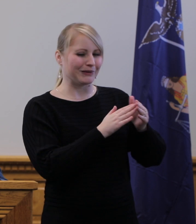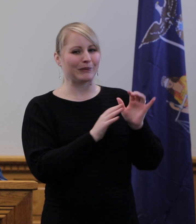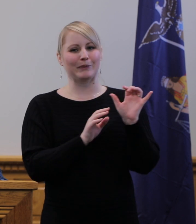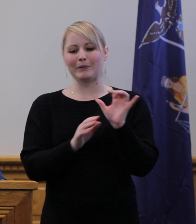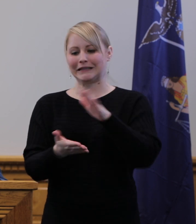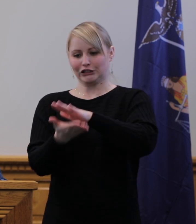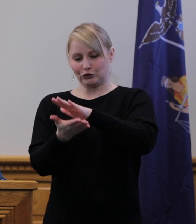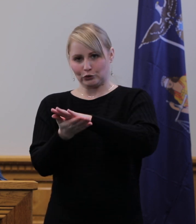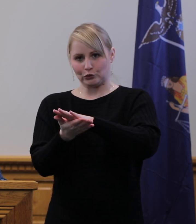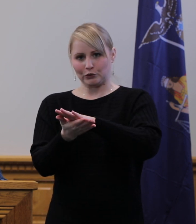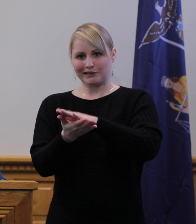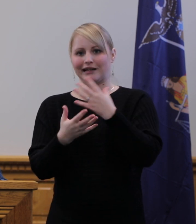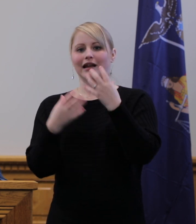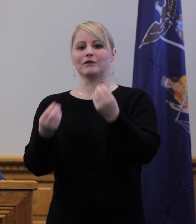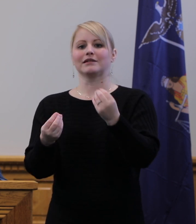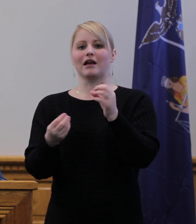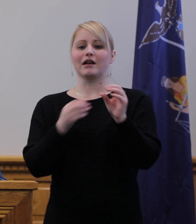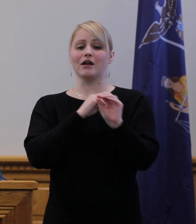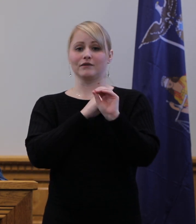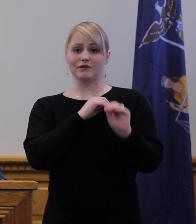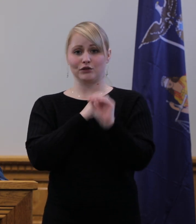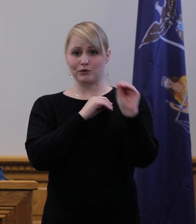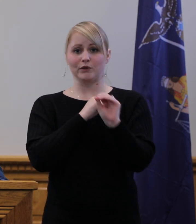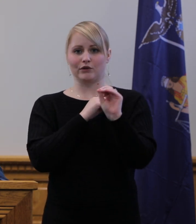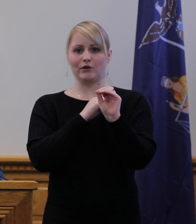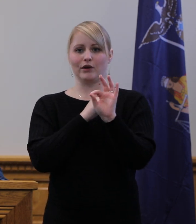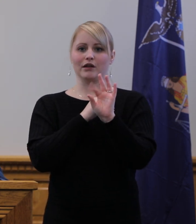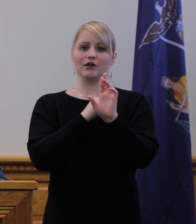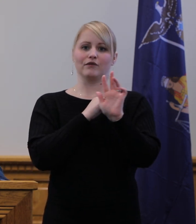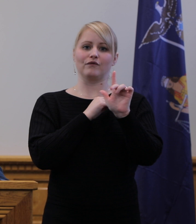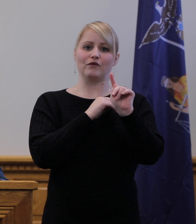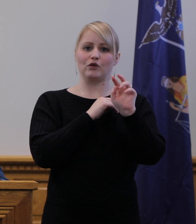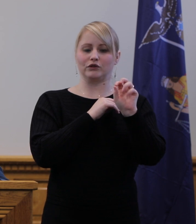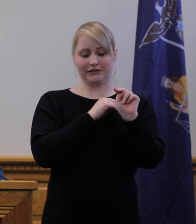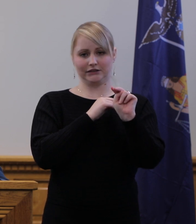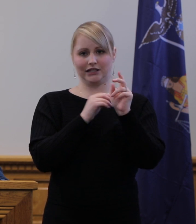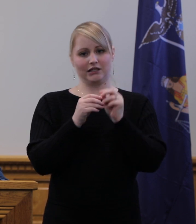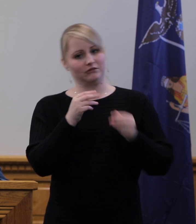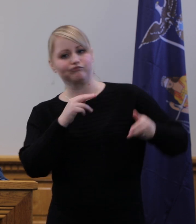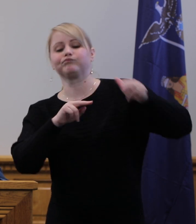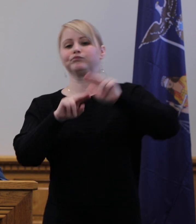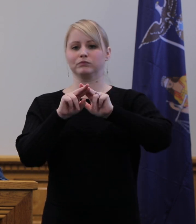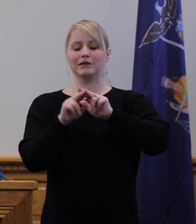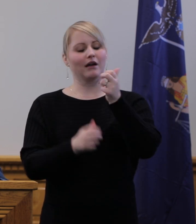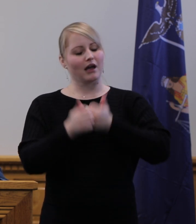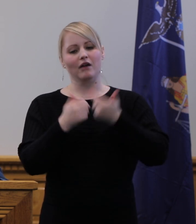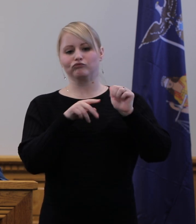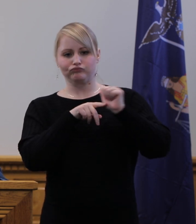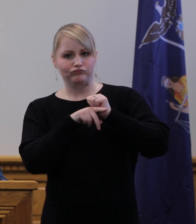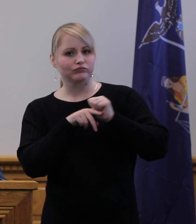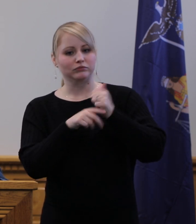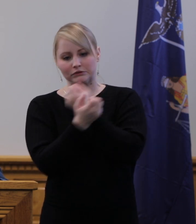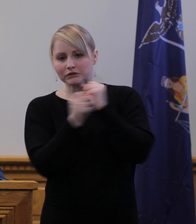in schools and areas outside Oswego and Fulton. Everyone needs to keep practicing preventive measures in the weeks